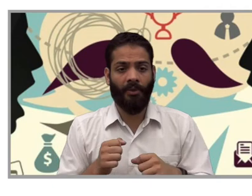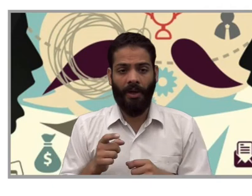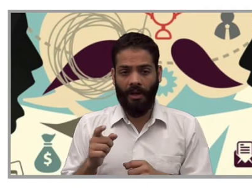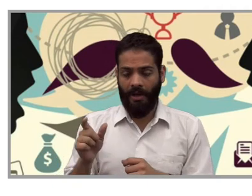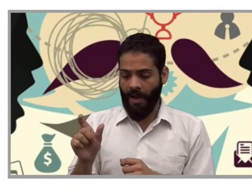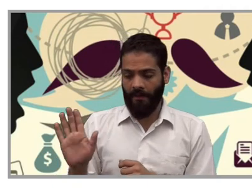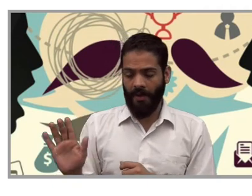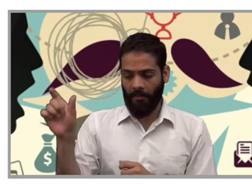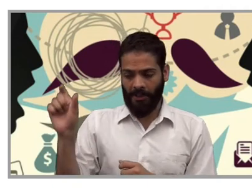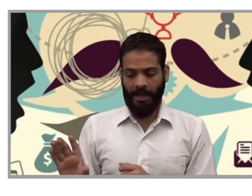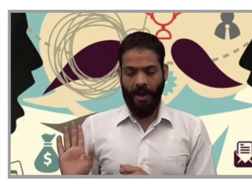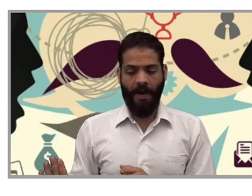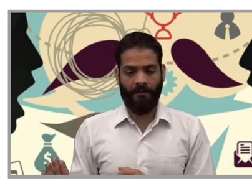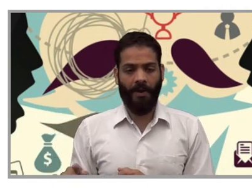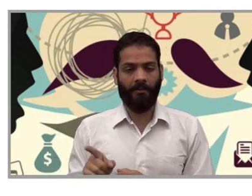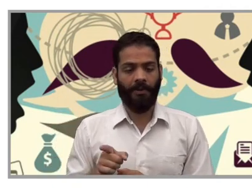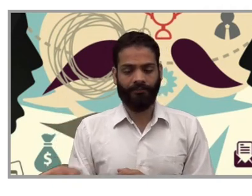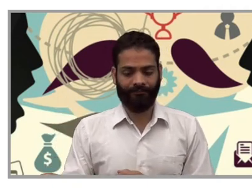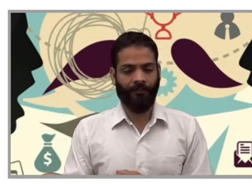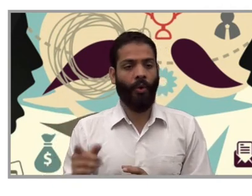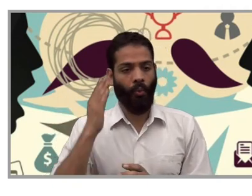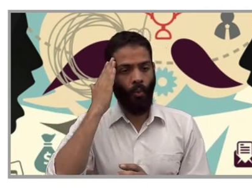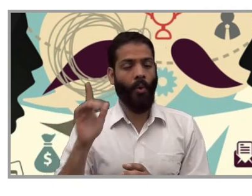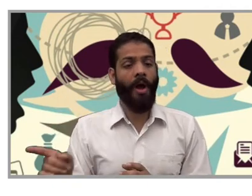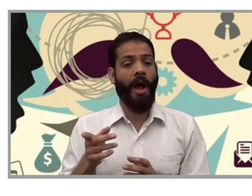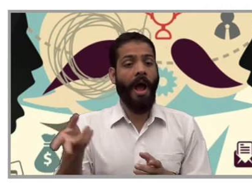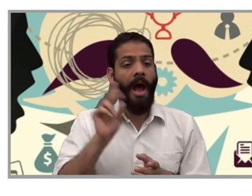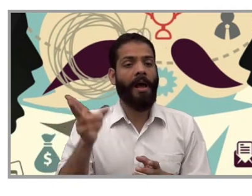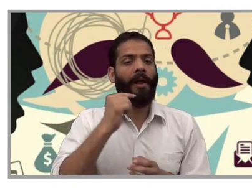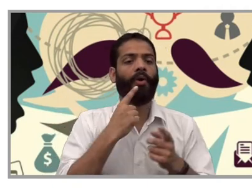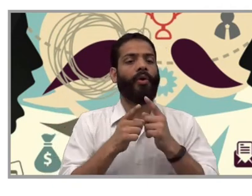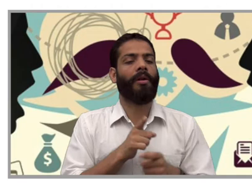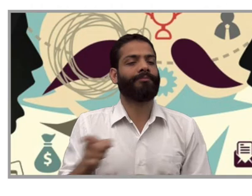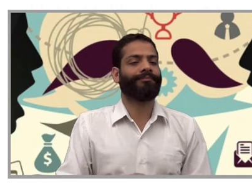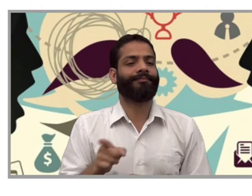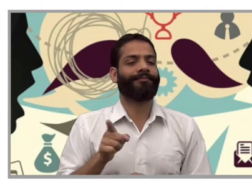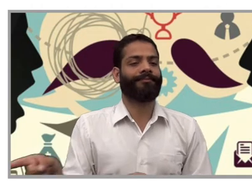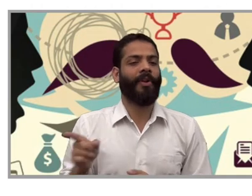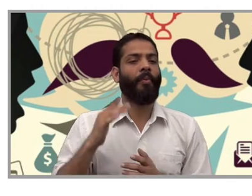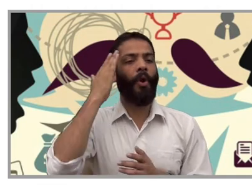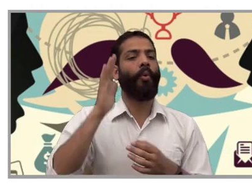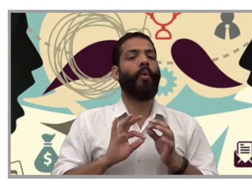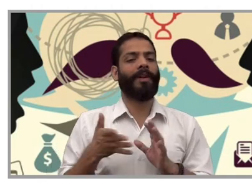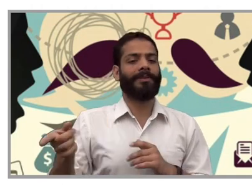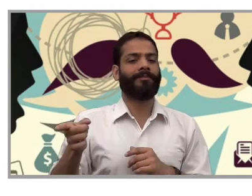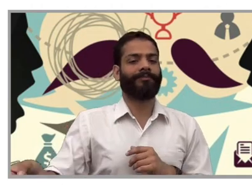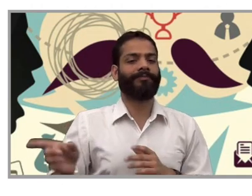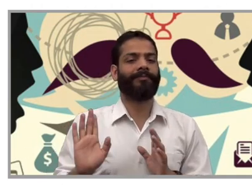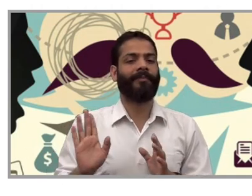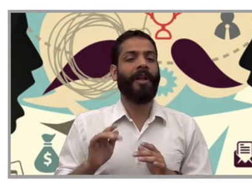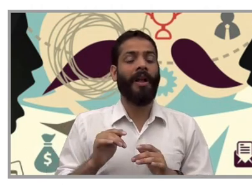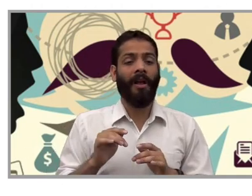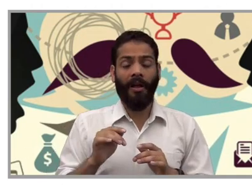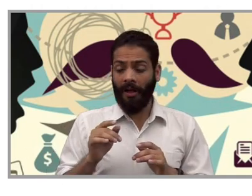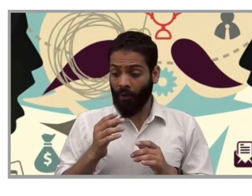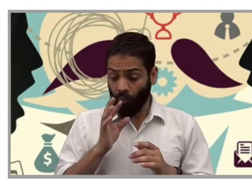right or left signing space through indexing where the referent exists virtually. The articulation